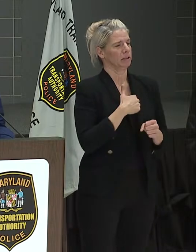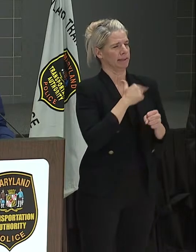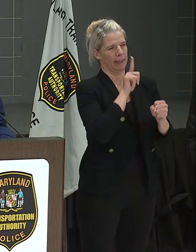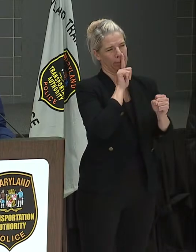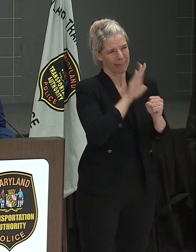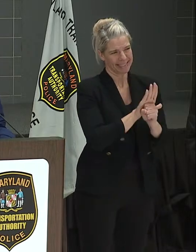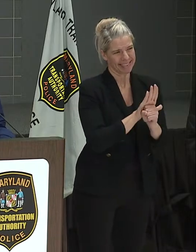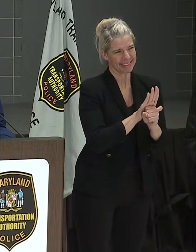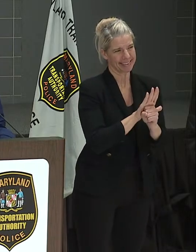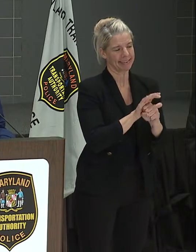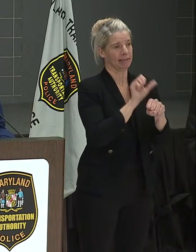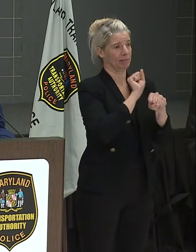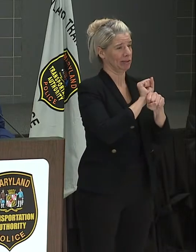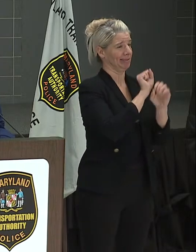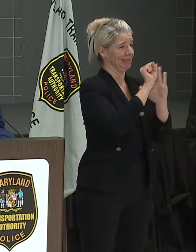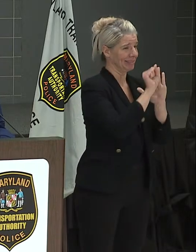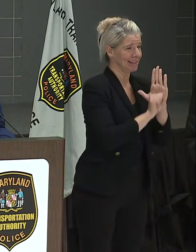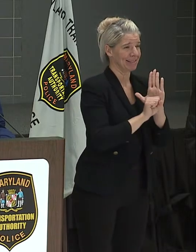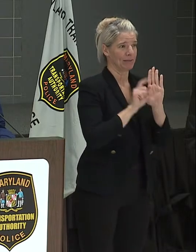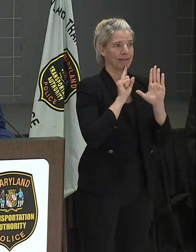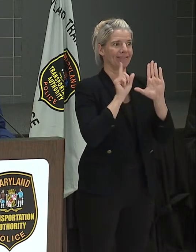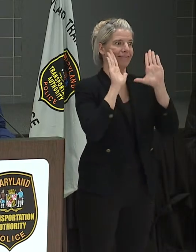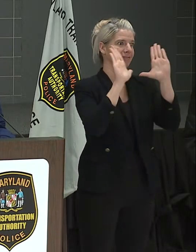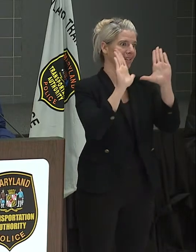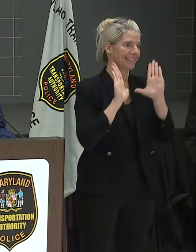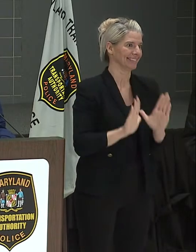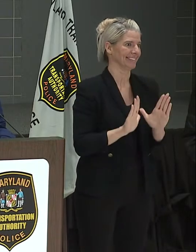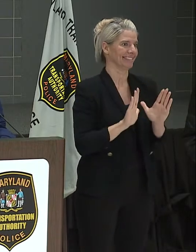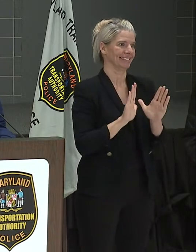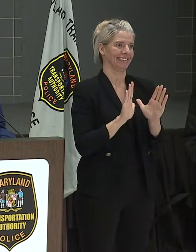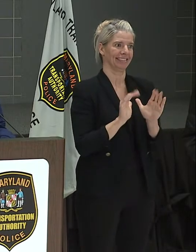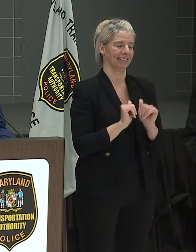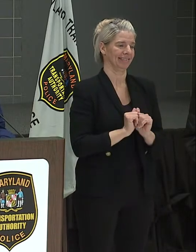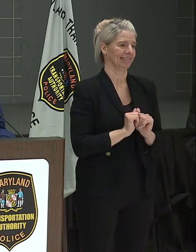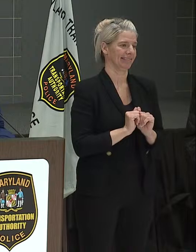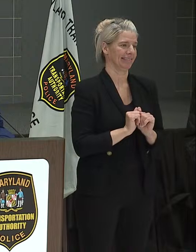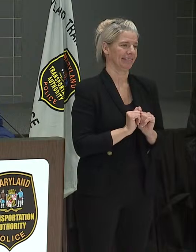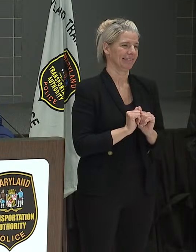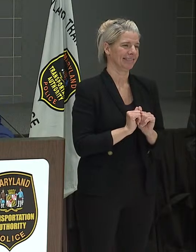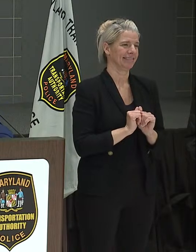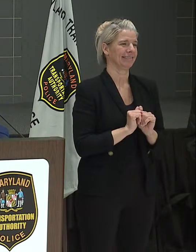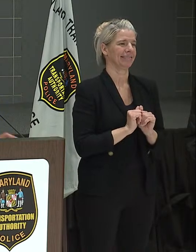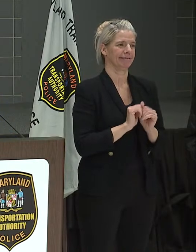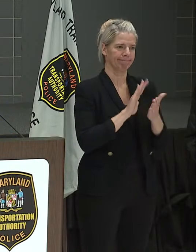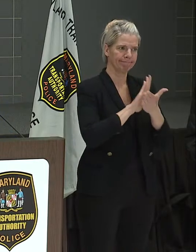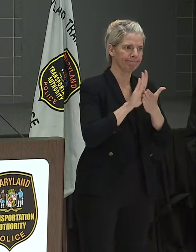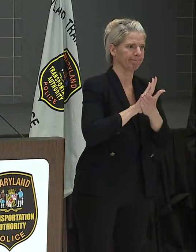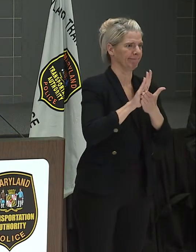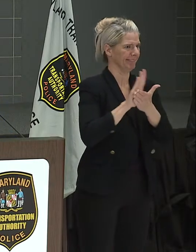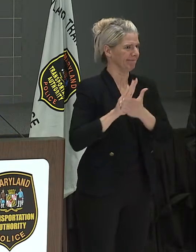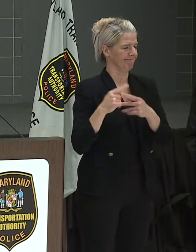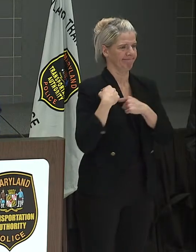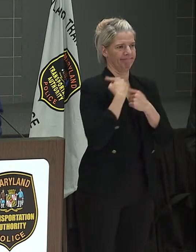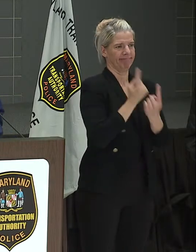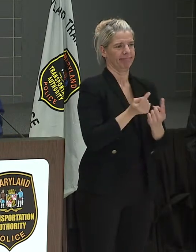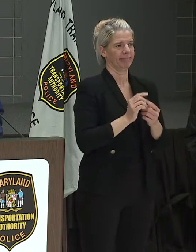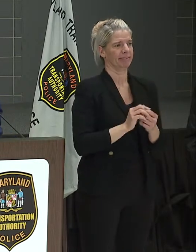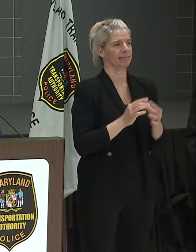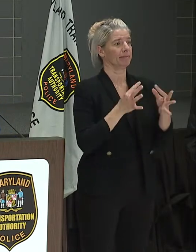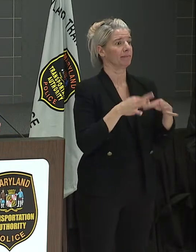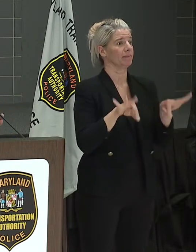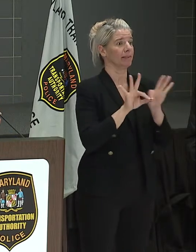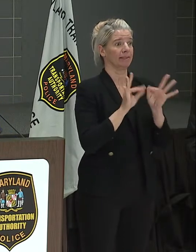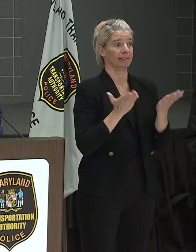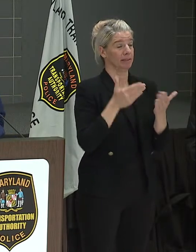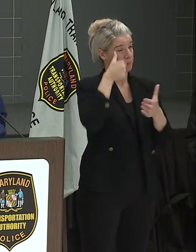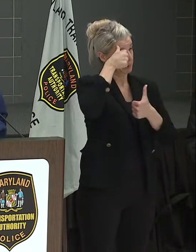has been instrumental in aggressively going about this work. The key takeaway is